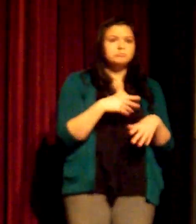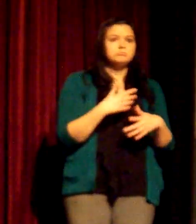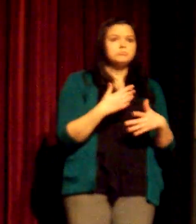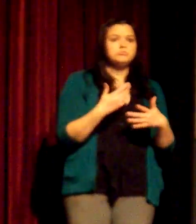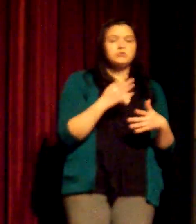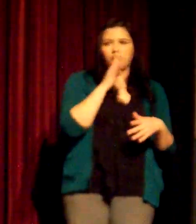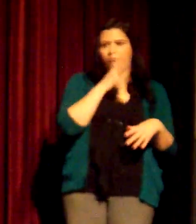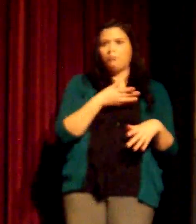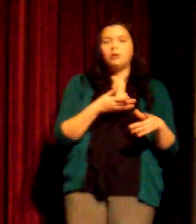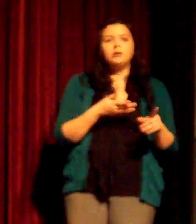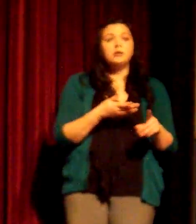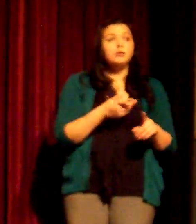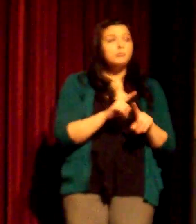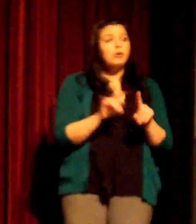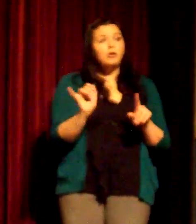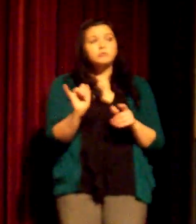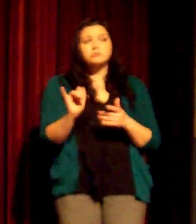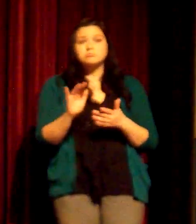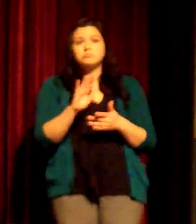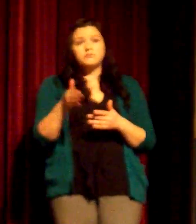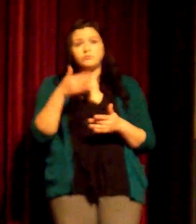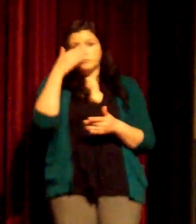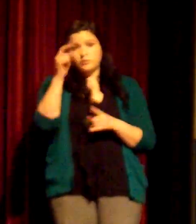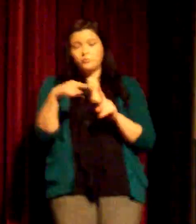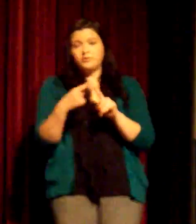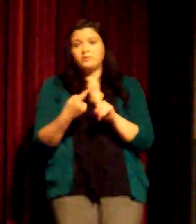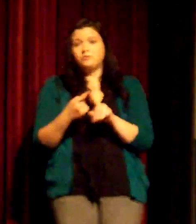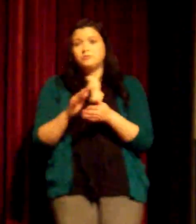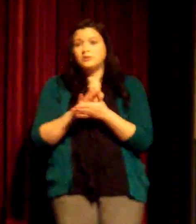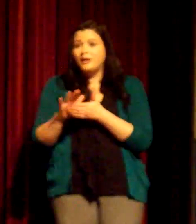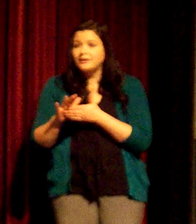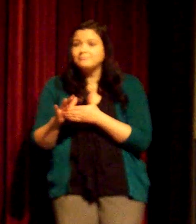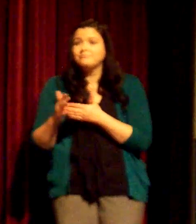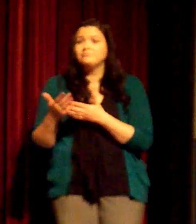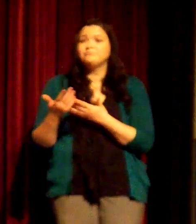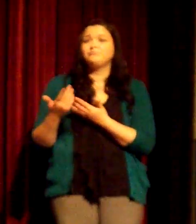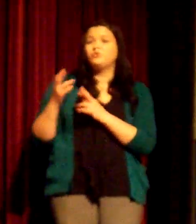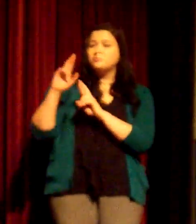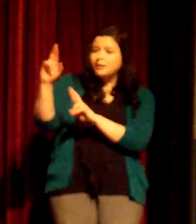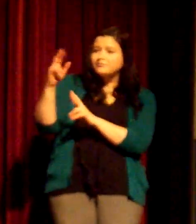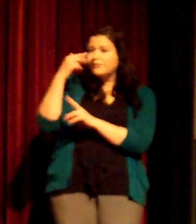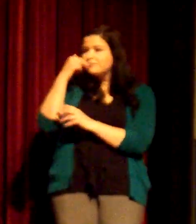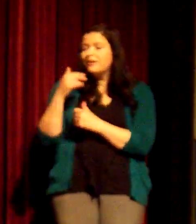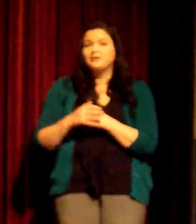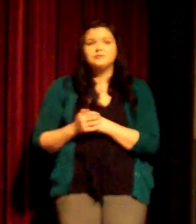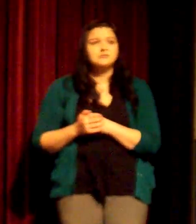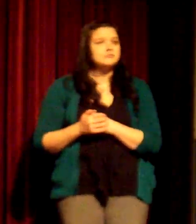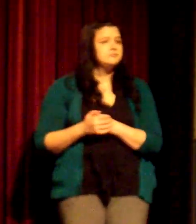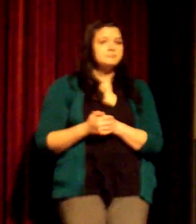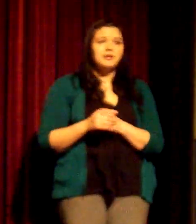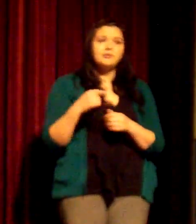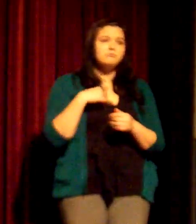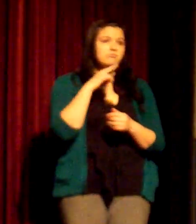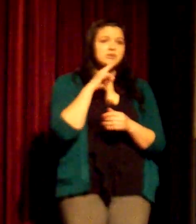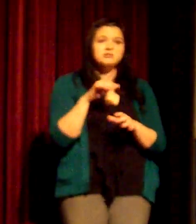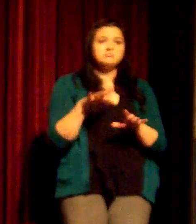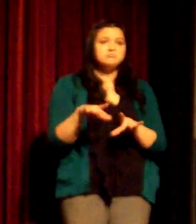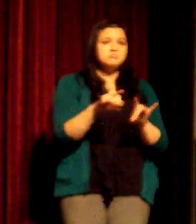son, feed my kids breakfast, and get them ready for school in the morning. But it's a great honor to be here today to talk to you